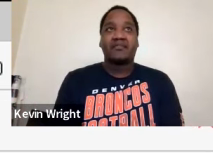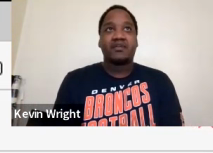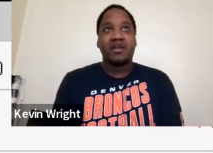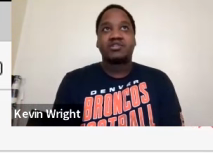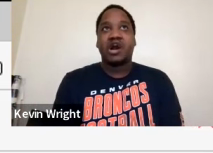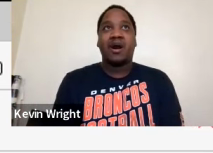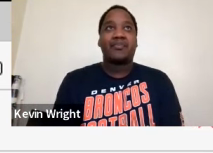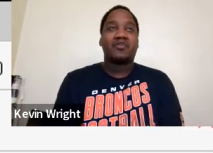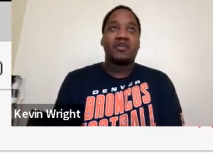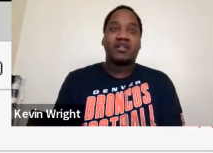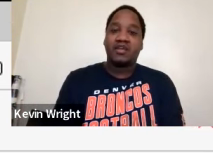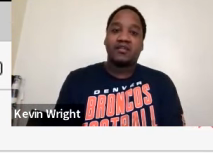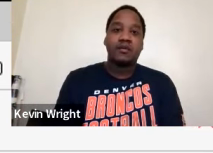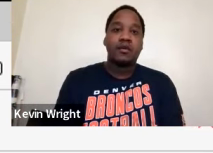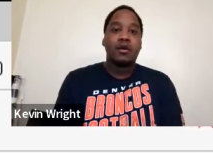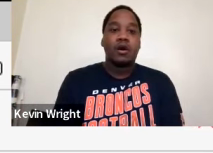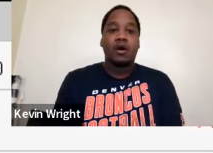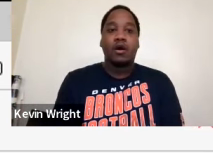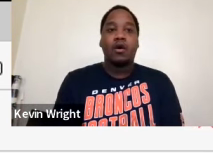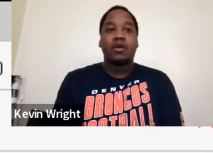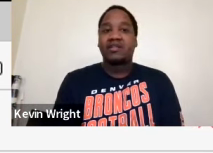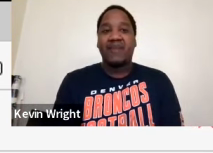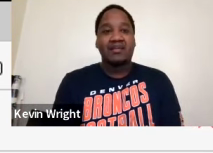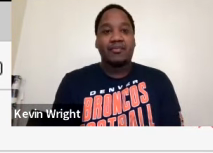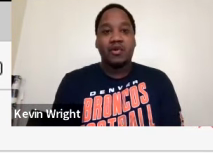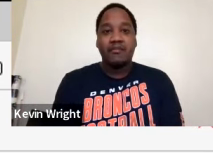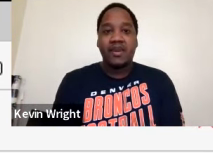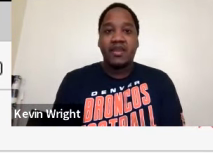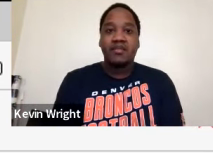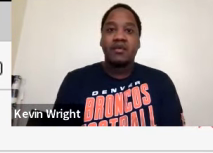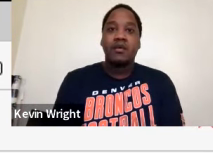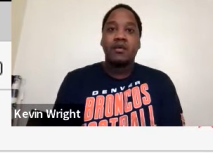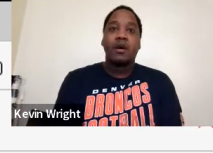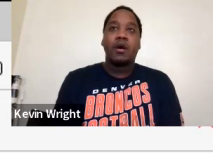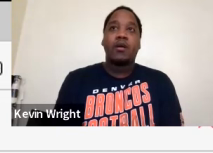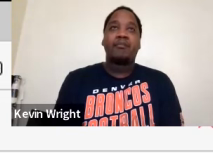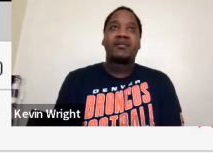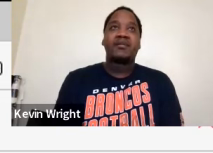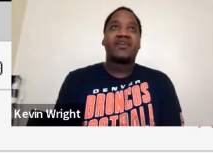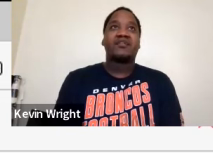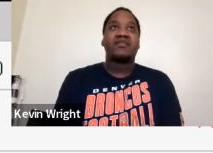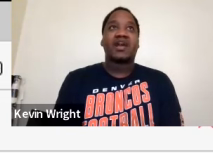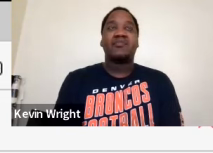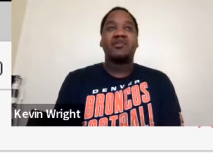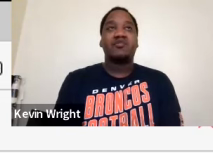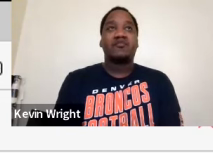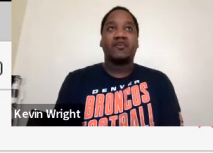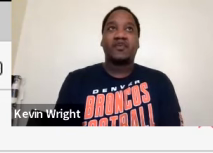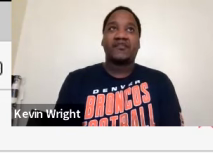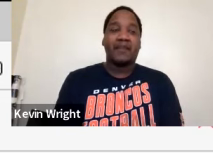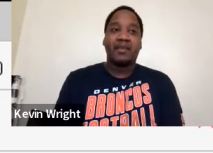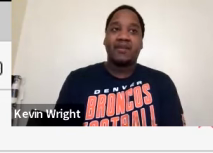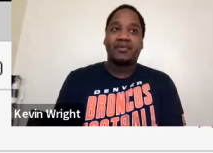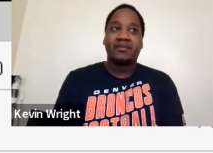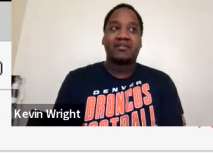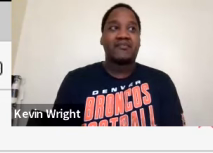benefits counseling, job opportunities, customized employment, benefits that could be useful